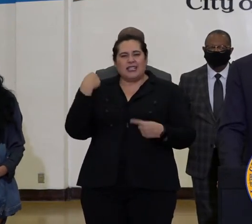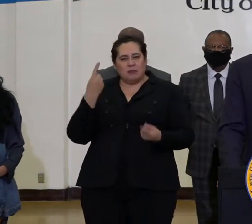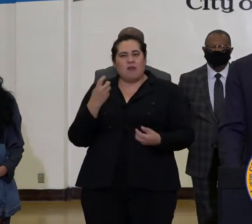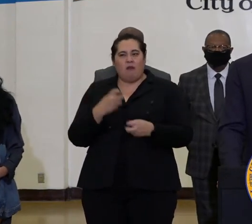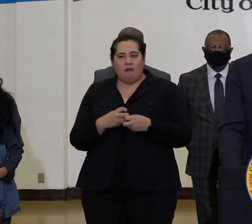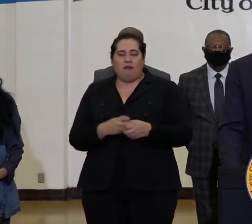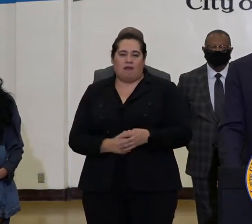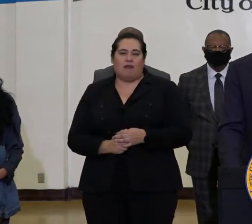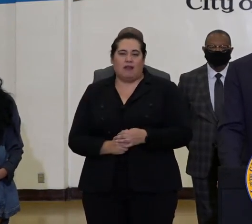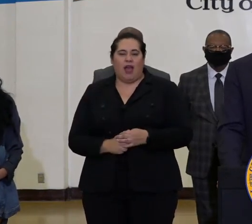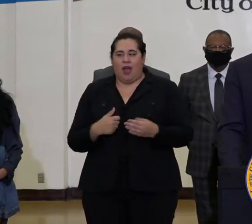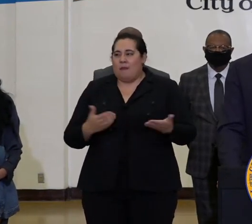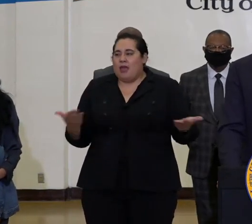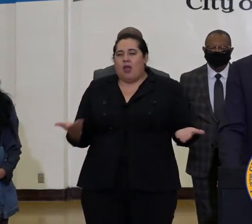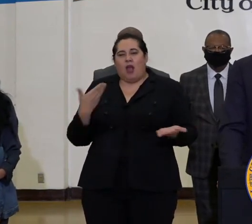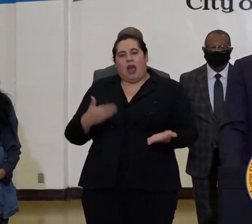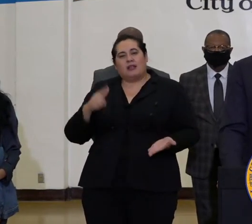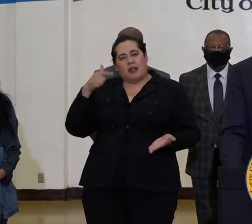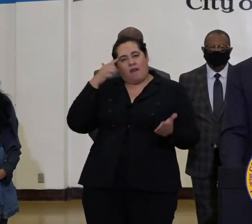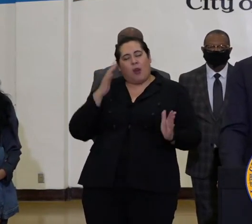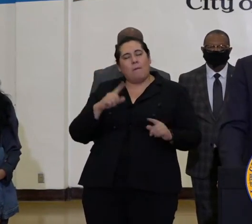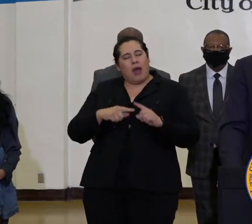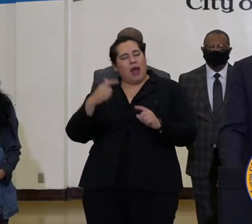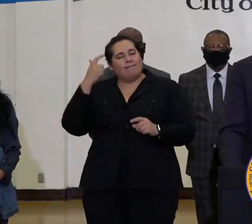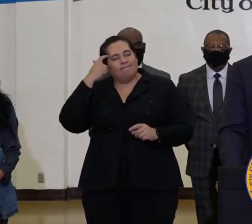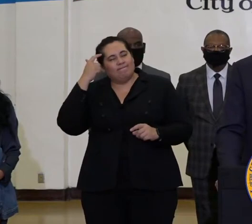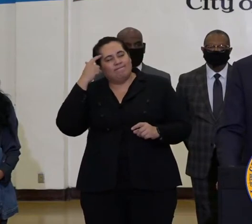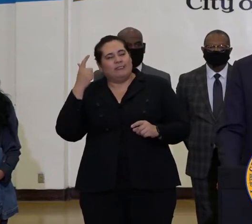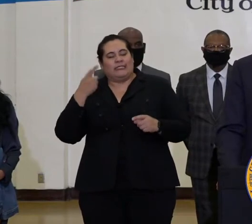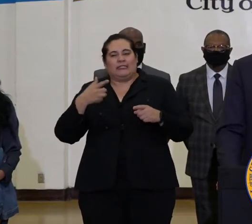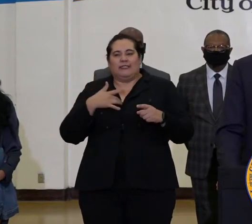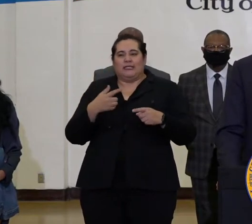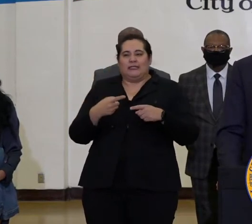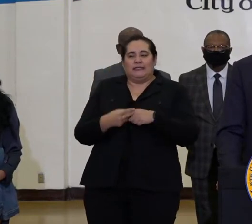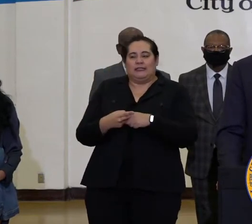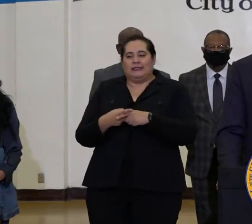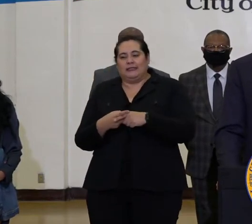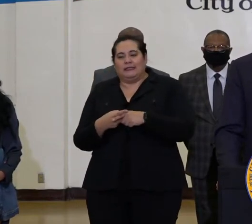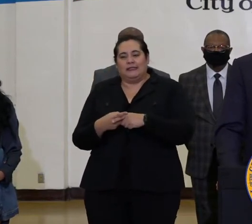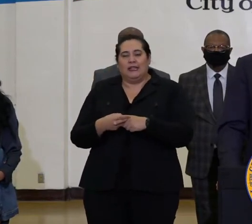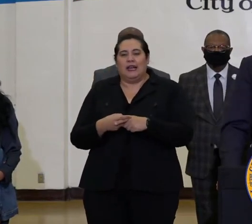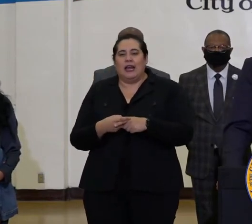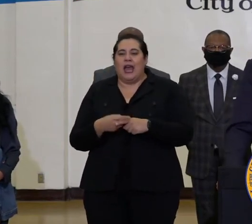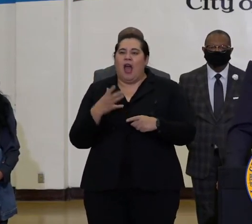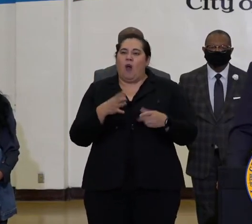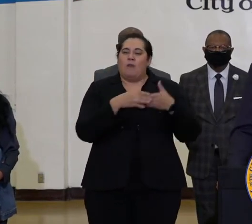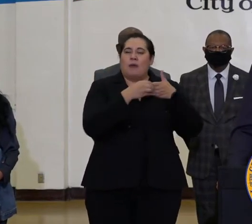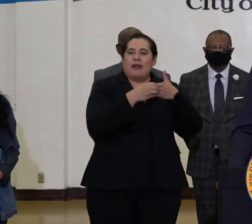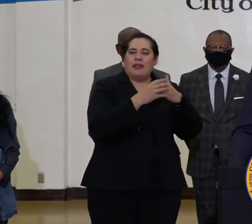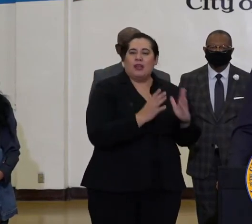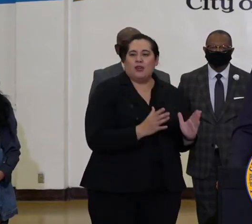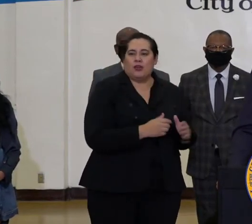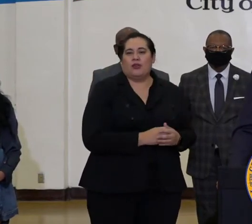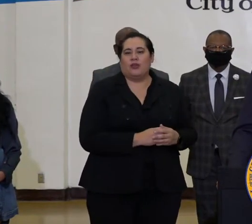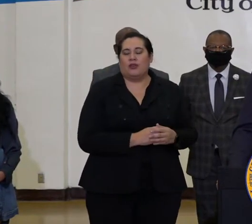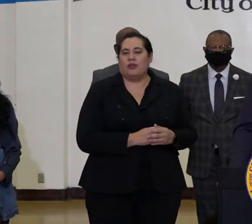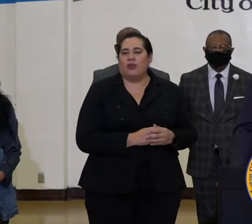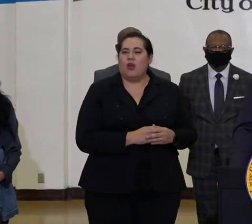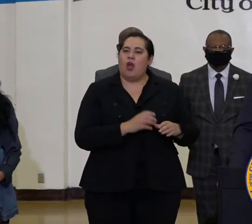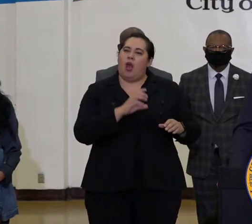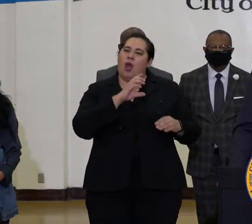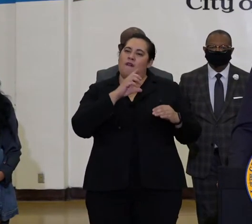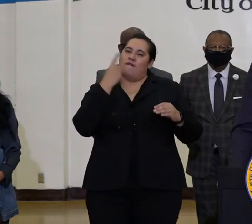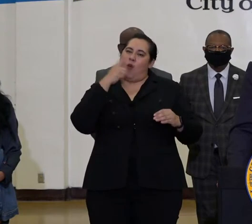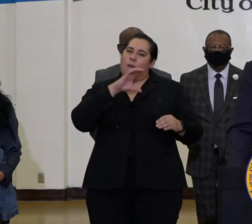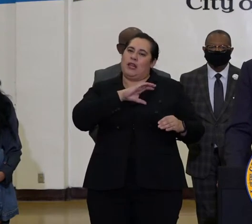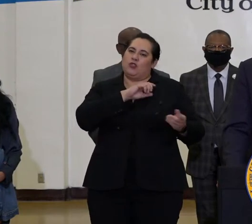hard. I'm here as governor mindful that we're in a juxtaposition of being a leader on police